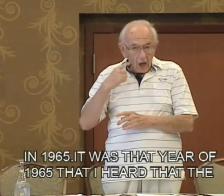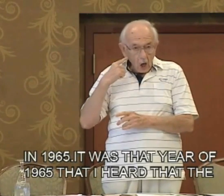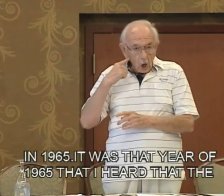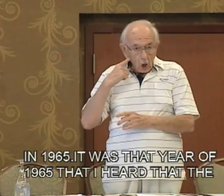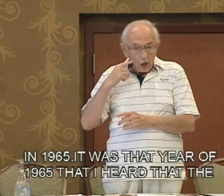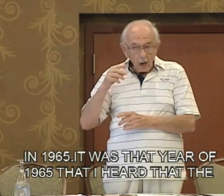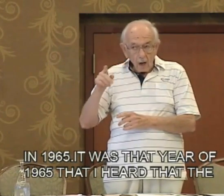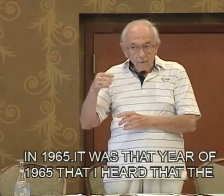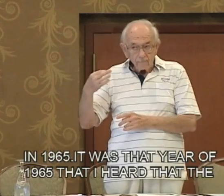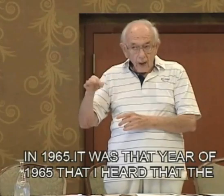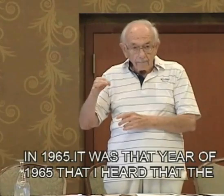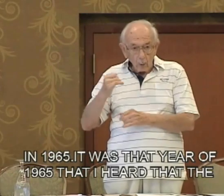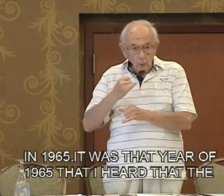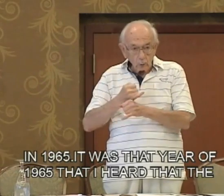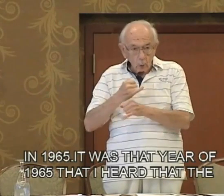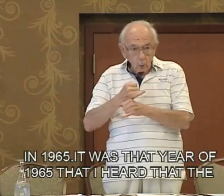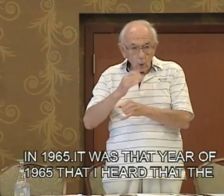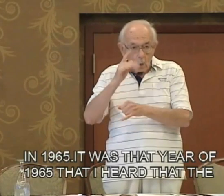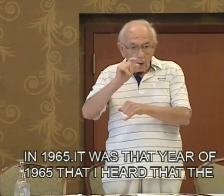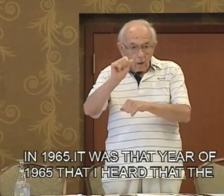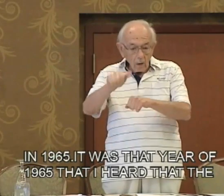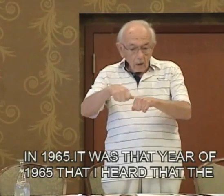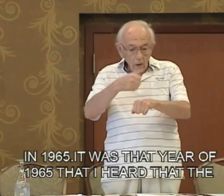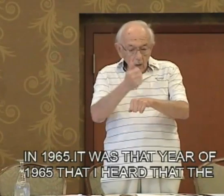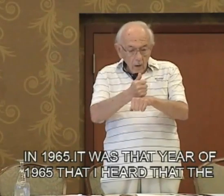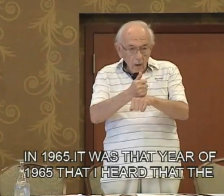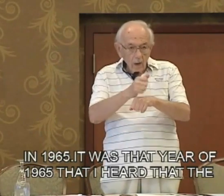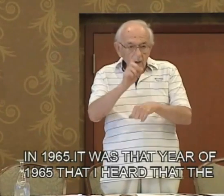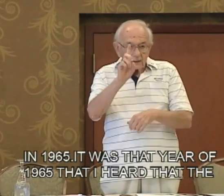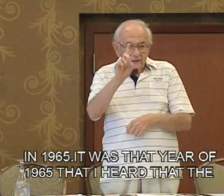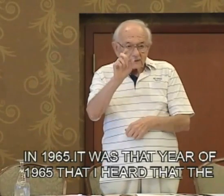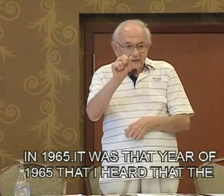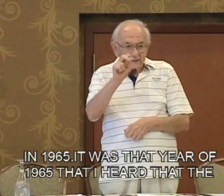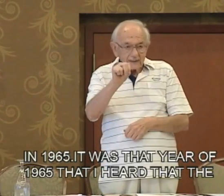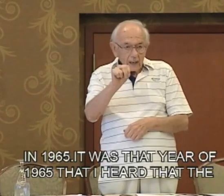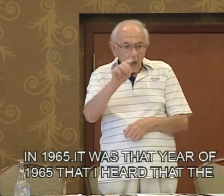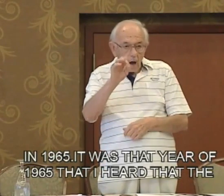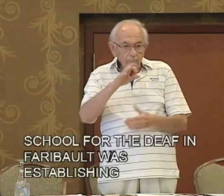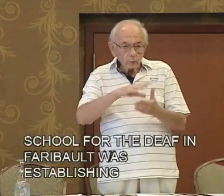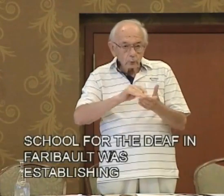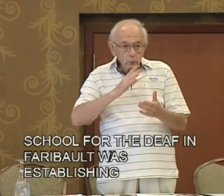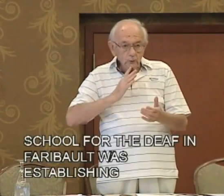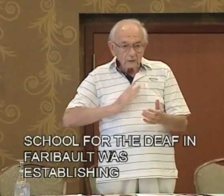1965 it was that year of 1965 that I heard that the school for the deaf and faribault